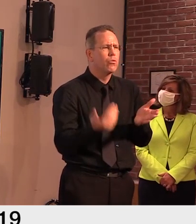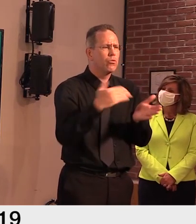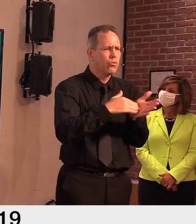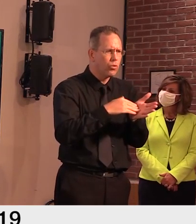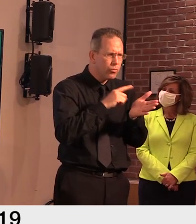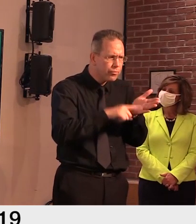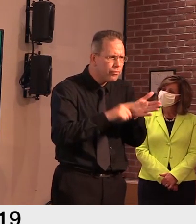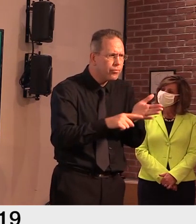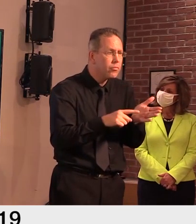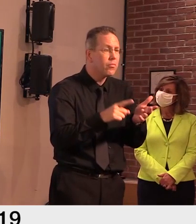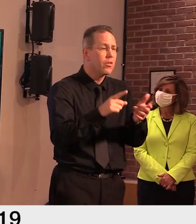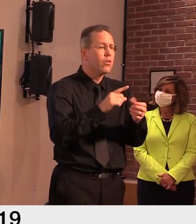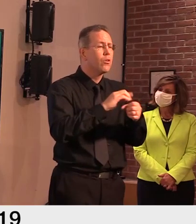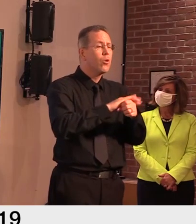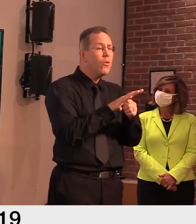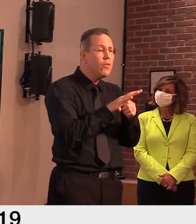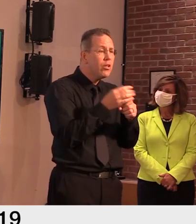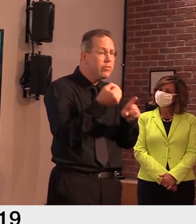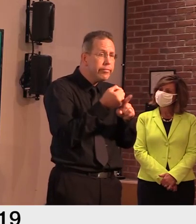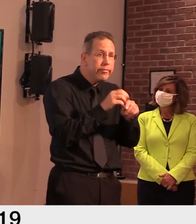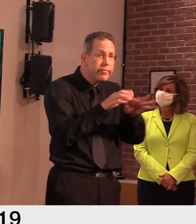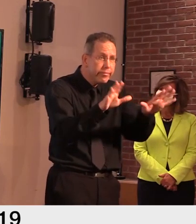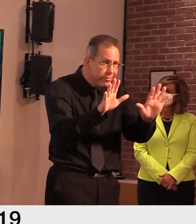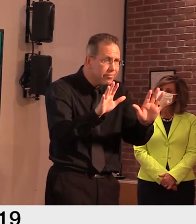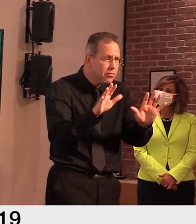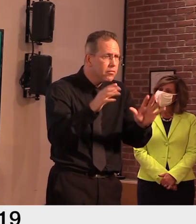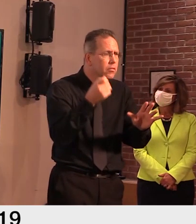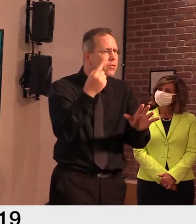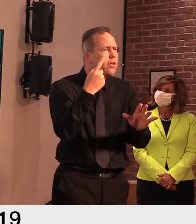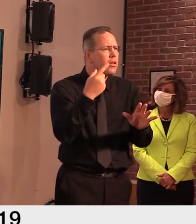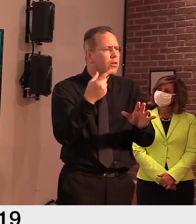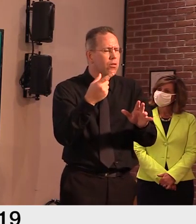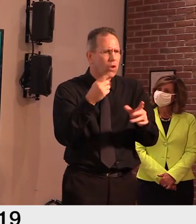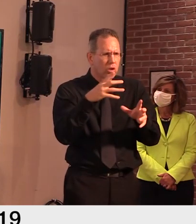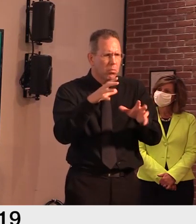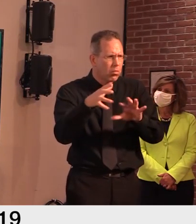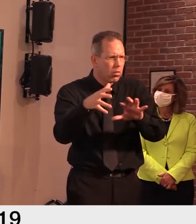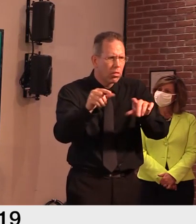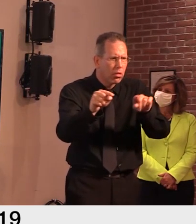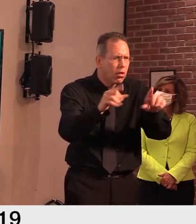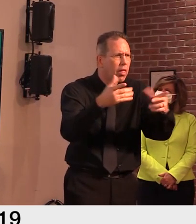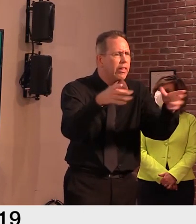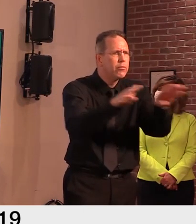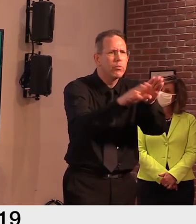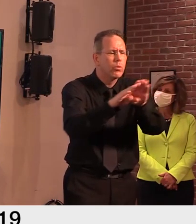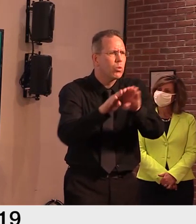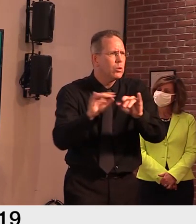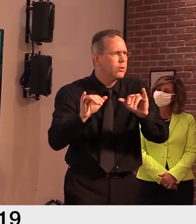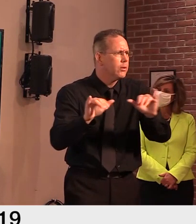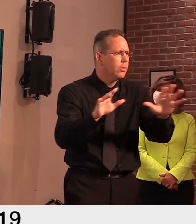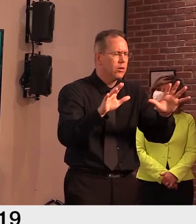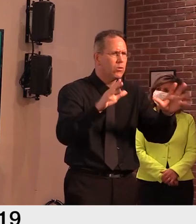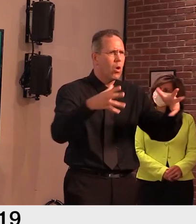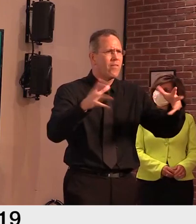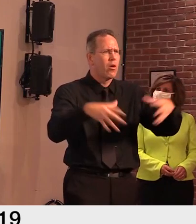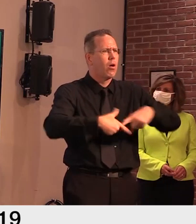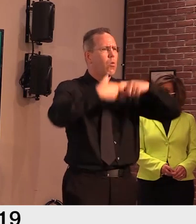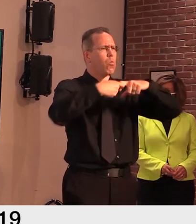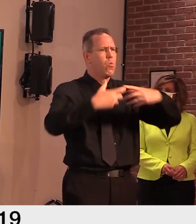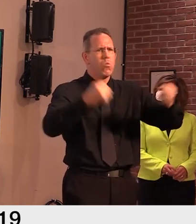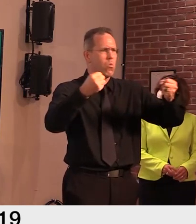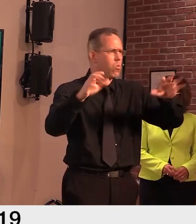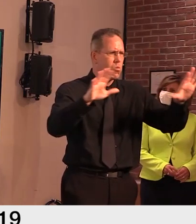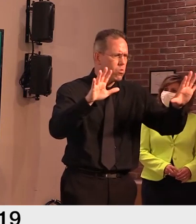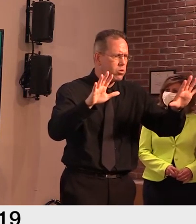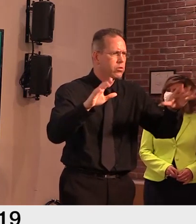are not going to tolerate this behavior. And in fact, we are going to restart. And